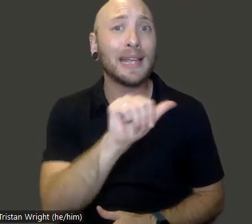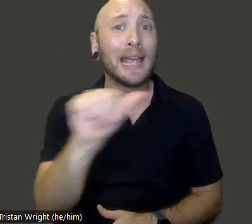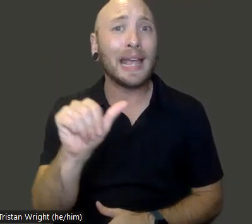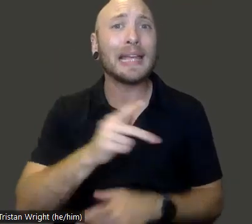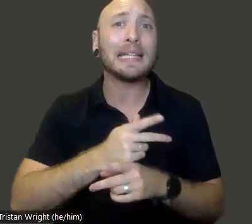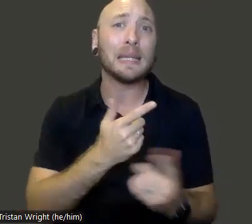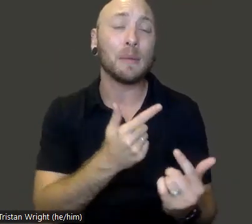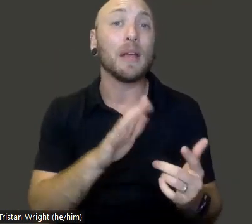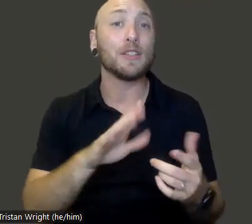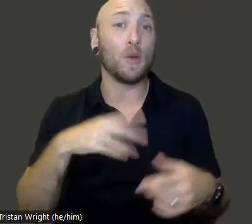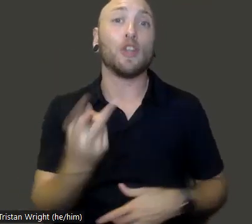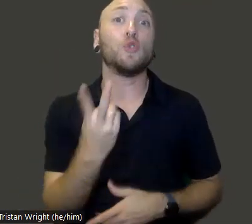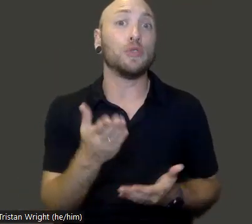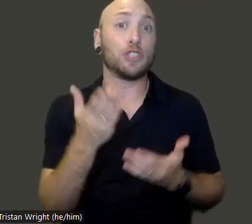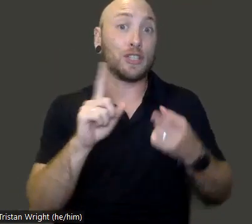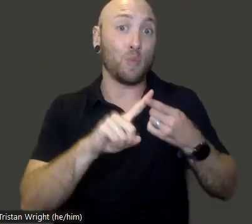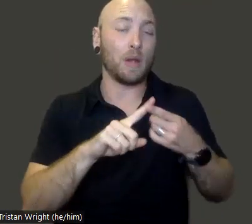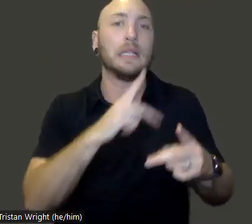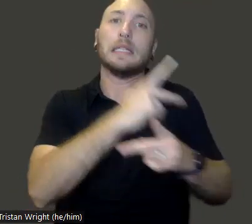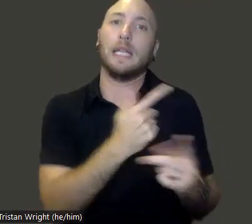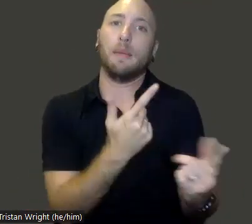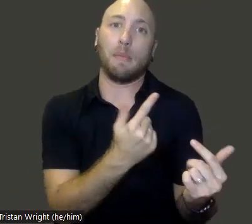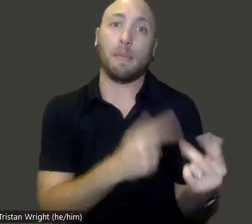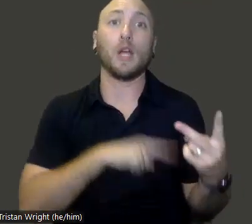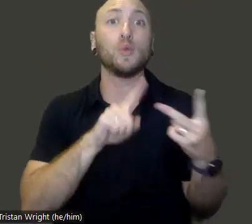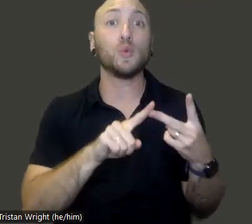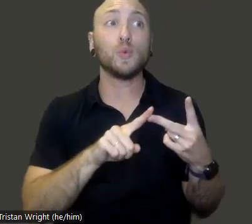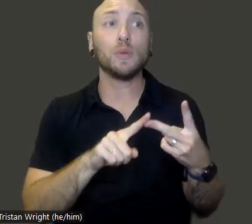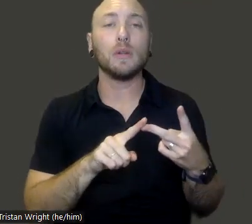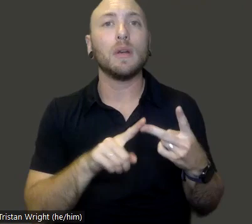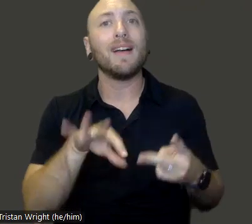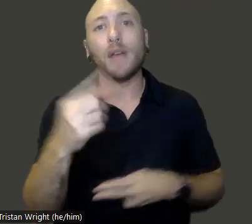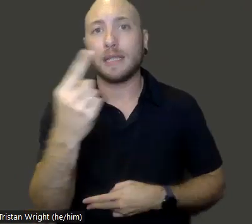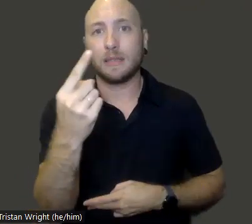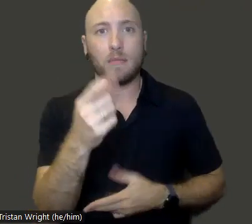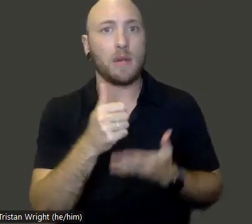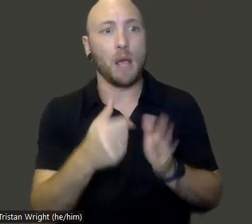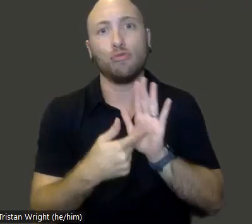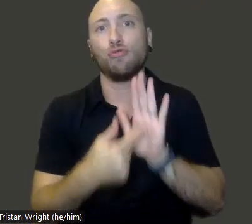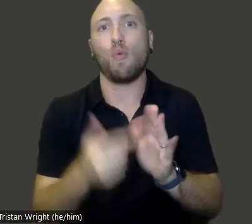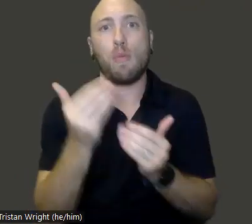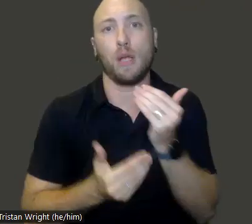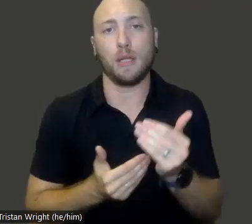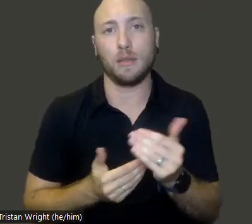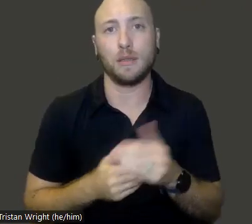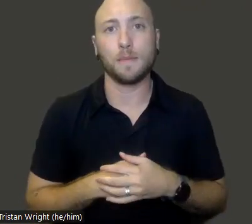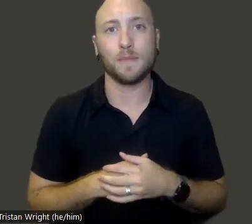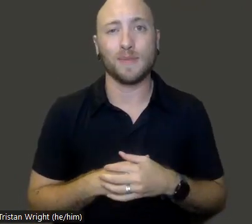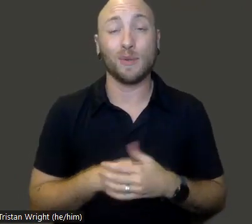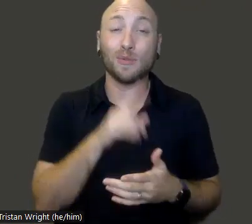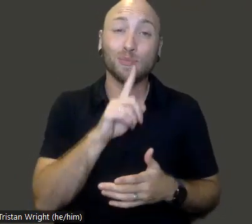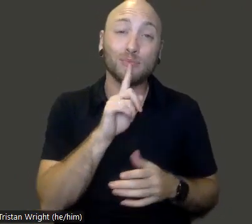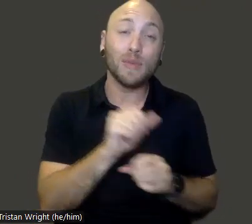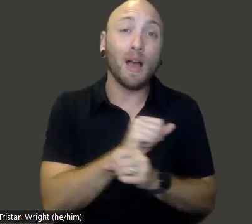process, who's done it before, and just ask them to show you how, you know, and the opportunities are endless, you